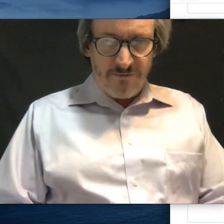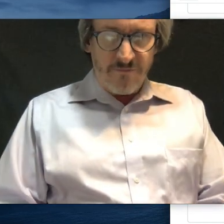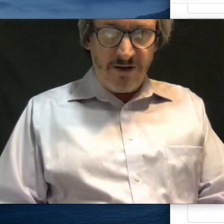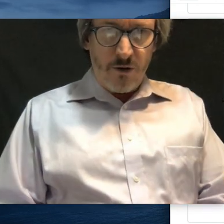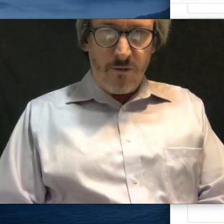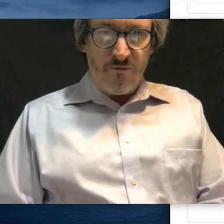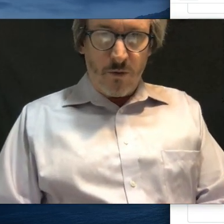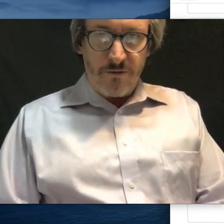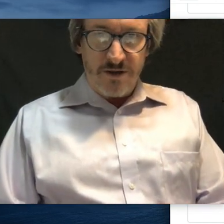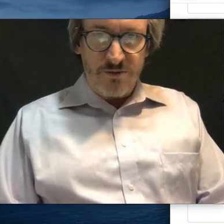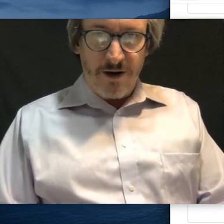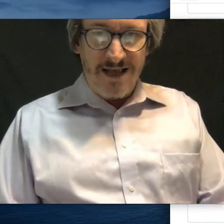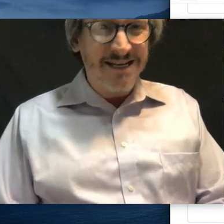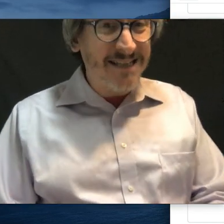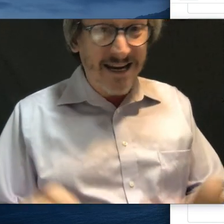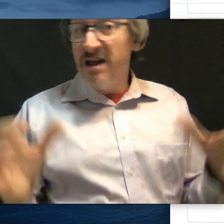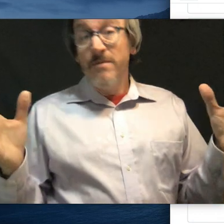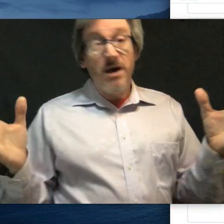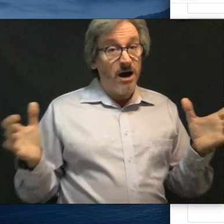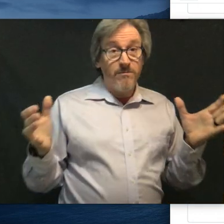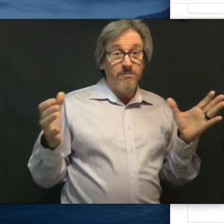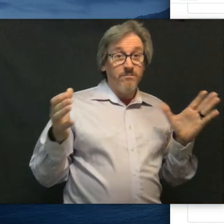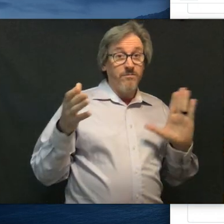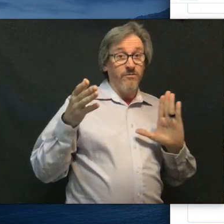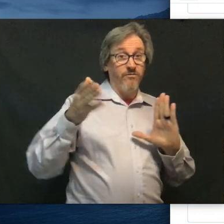way of video for this one. As I said,